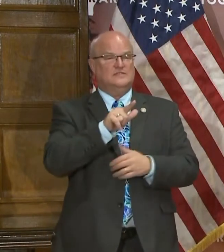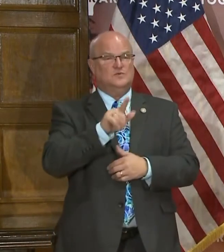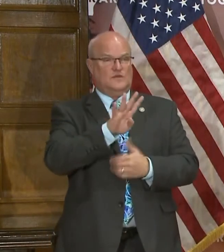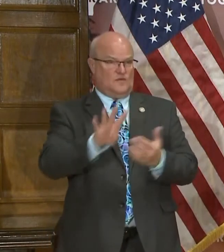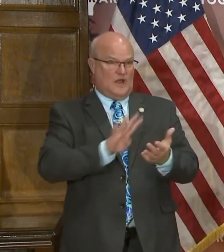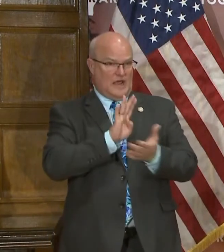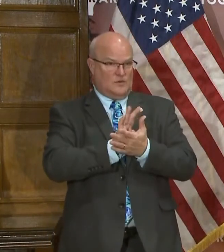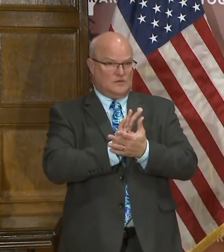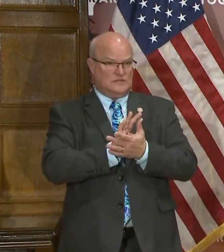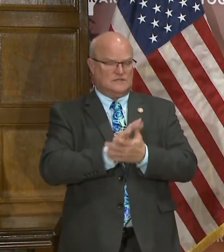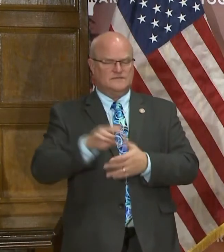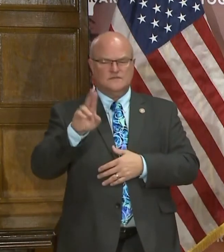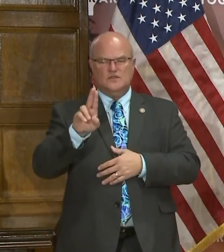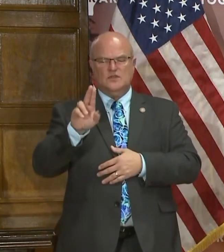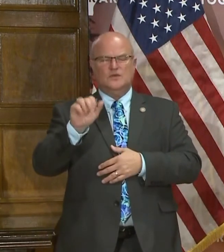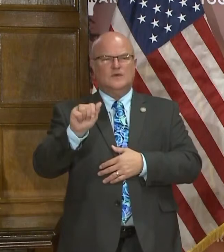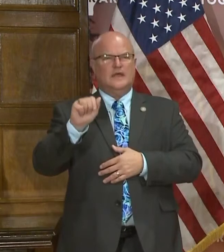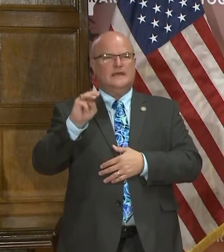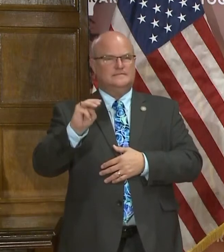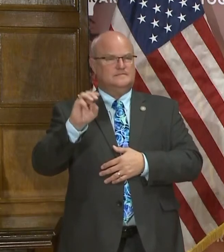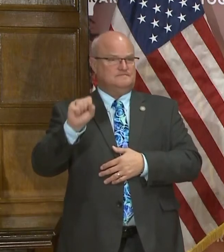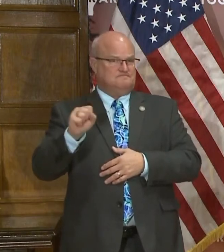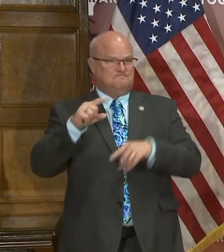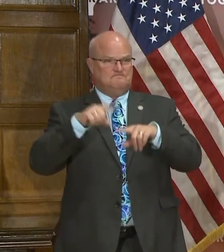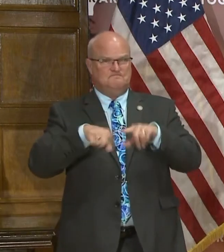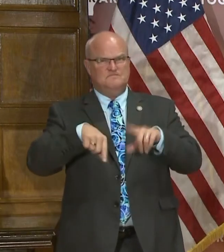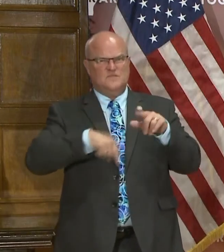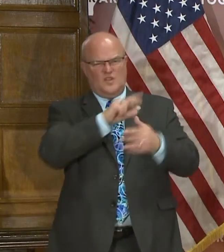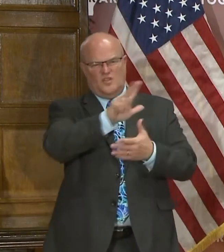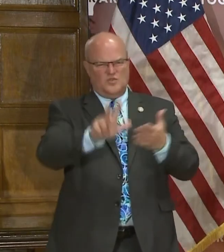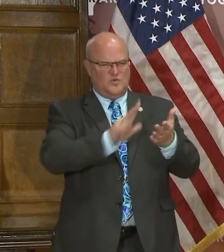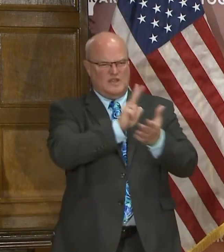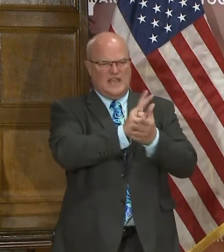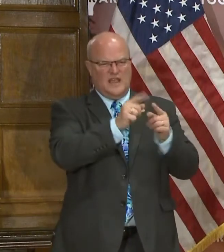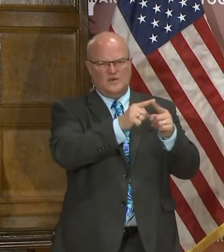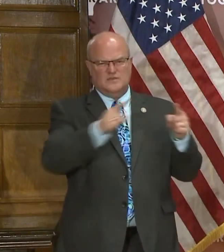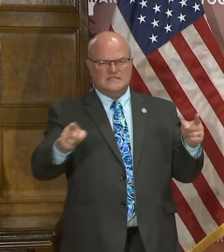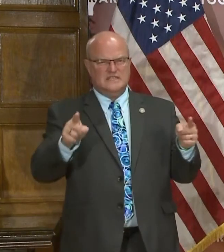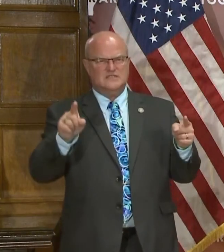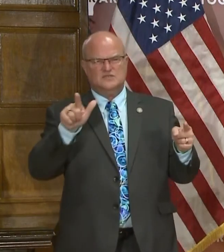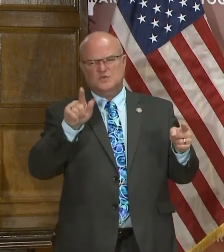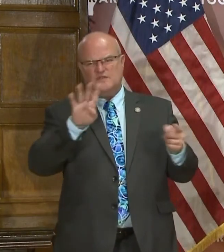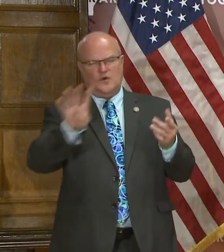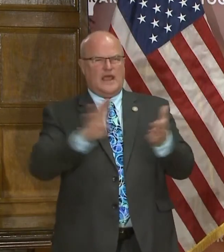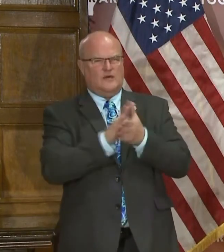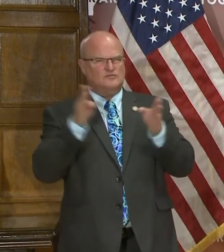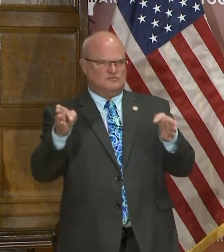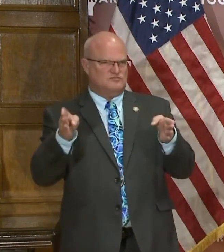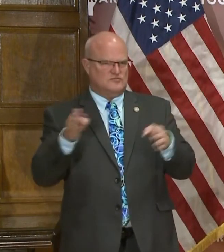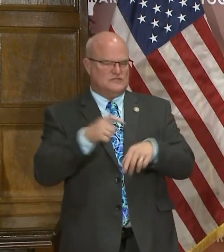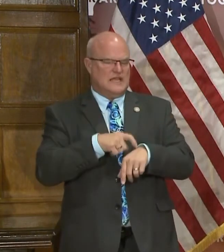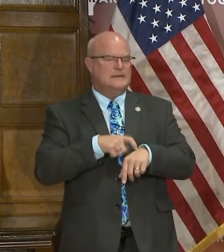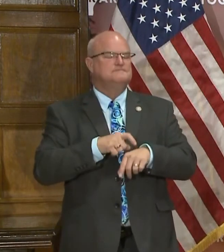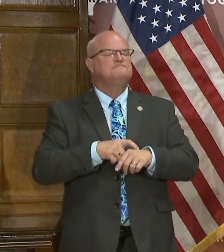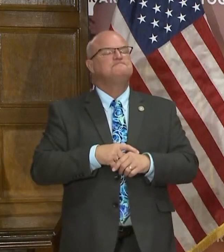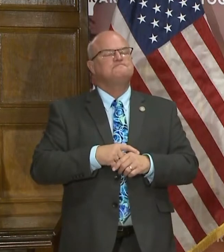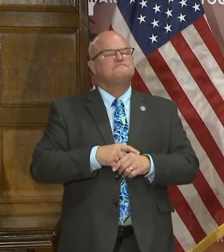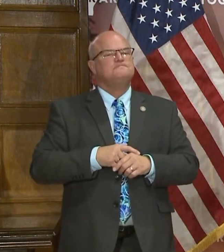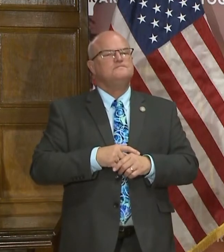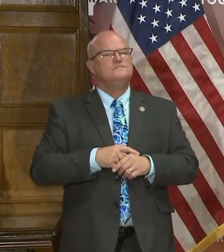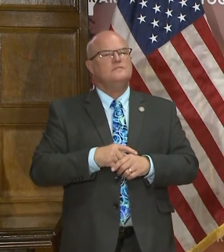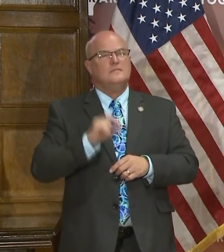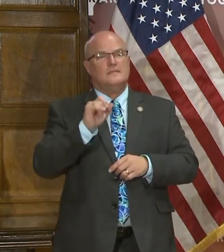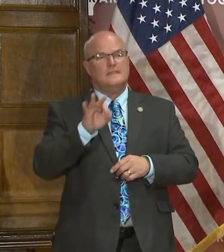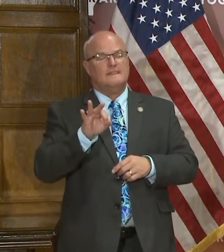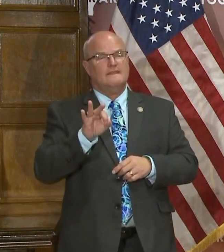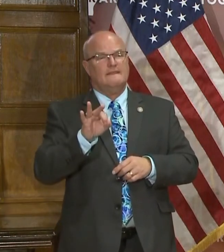hours. At UAMS, depending on our platform, it's anywhere between 3 hours and a little bit less than 24-hour turnaround time.